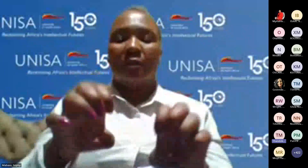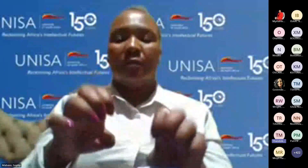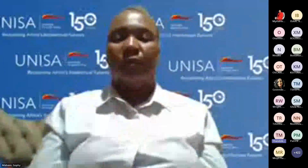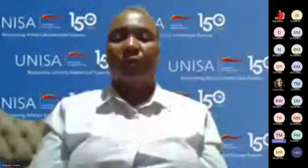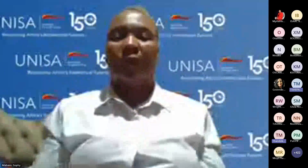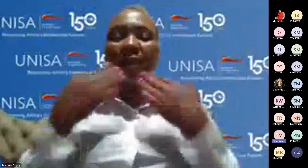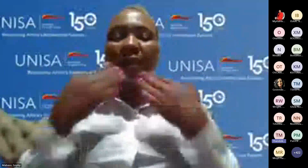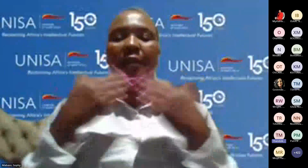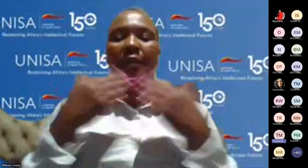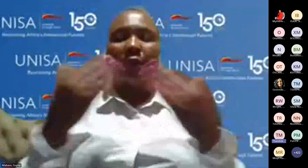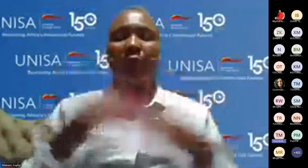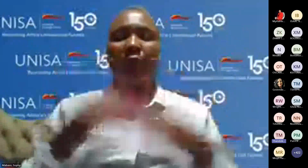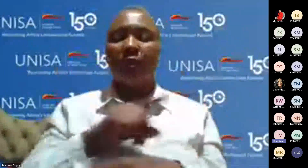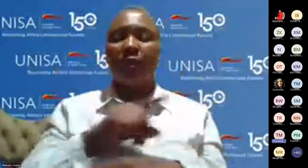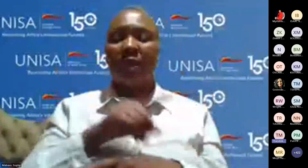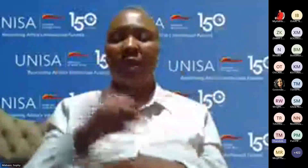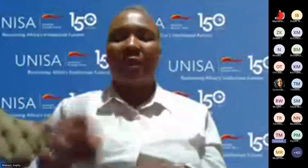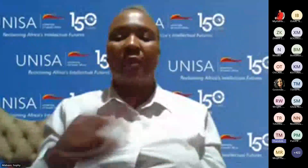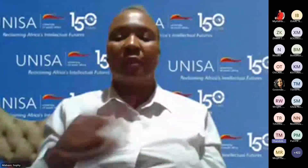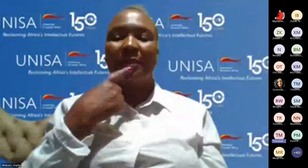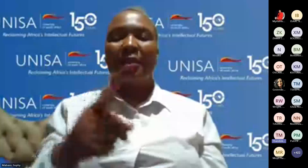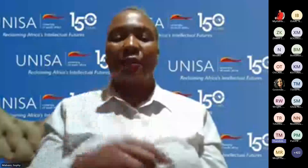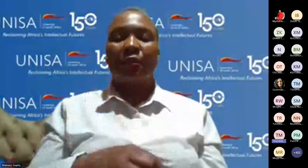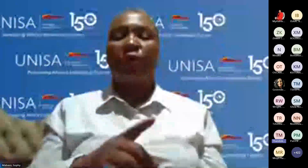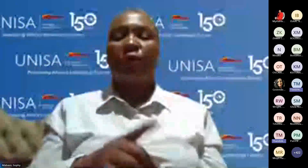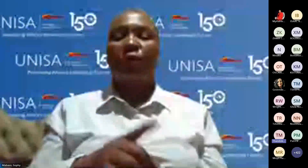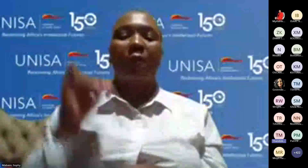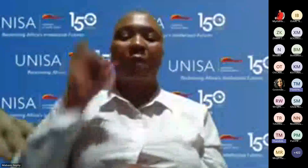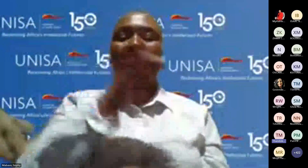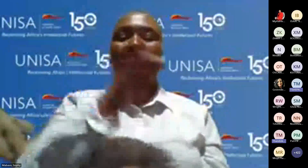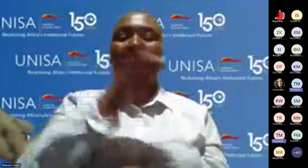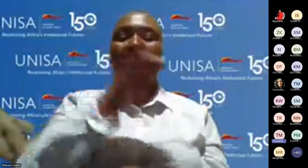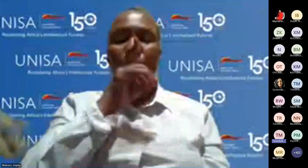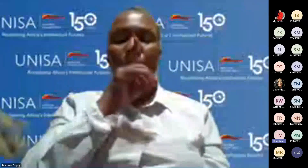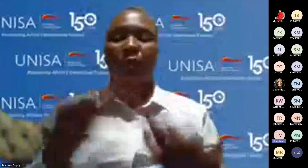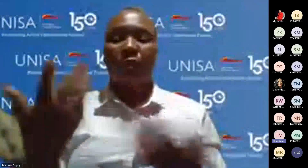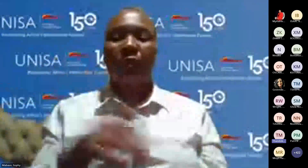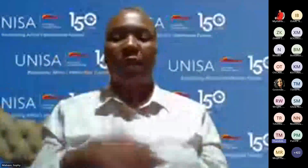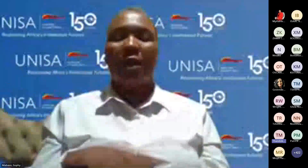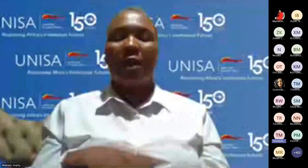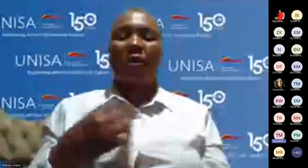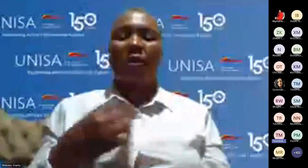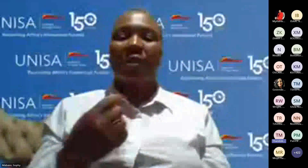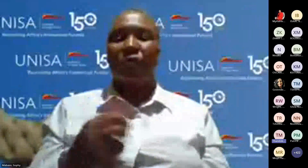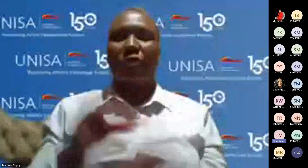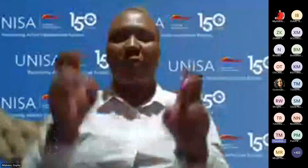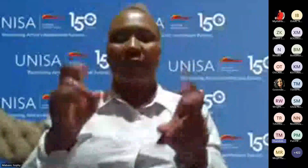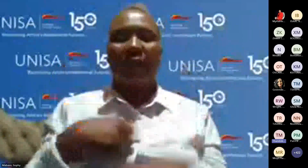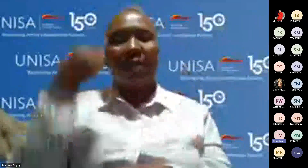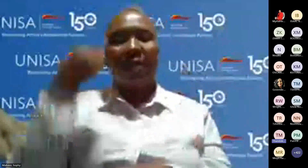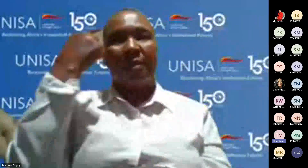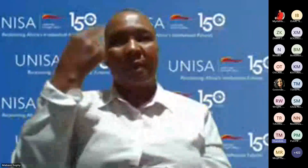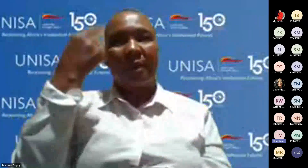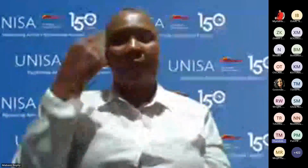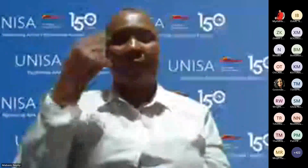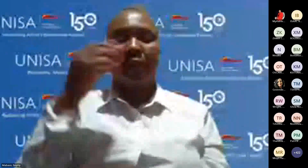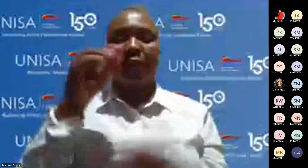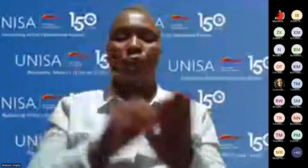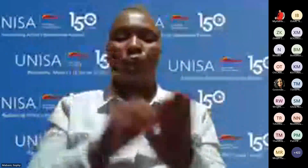that answer of flight mode, because I was a bit having an issue thinking if I put it on flight